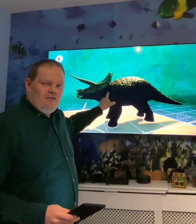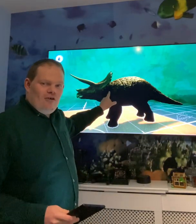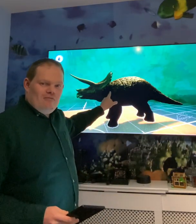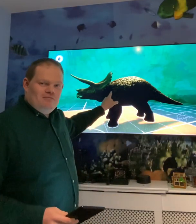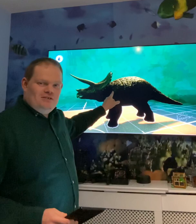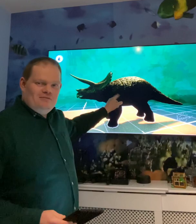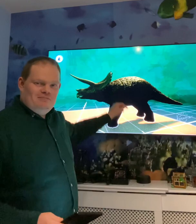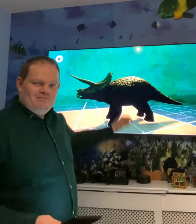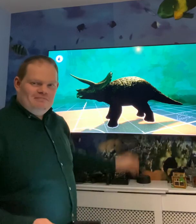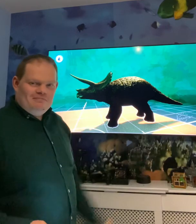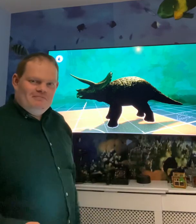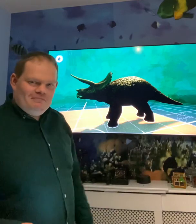triceratops.